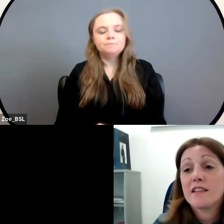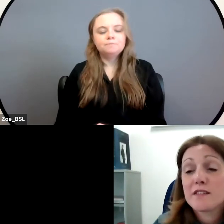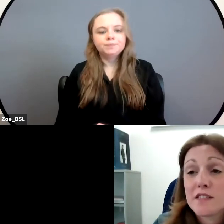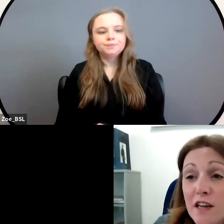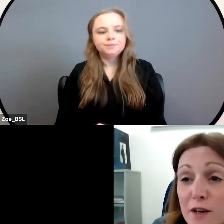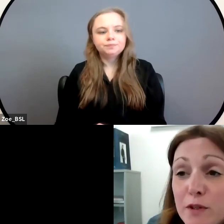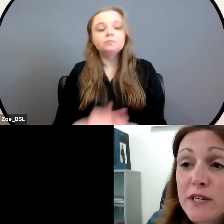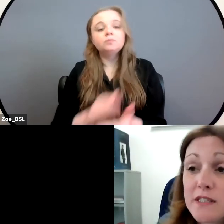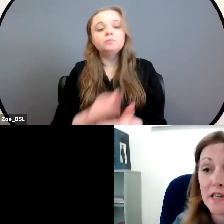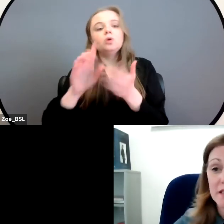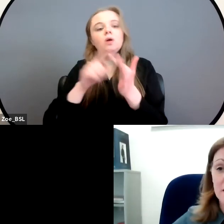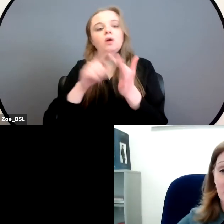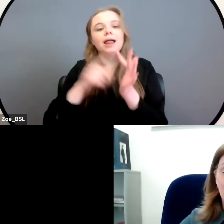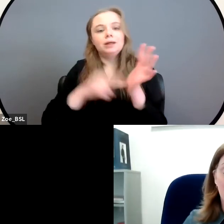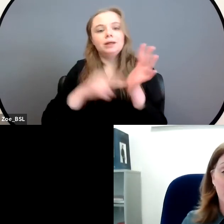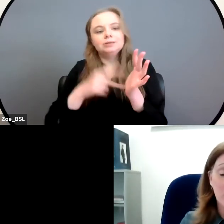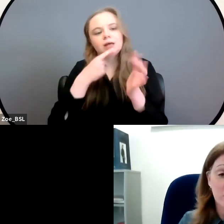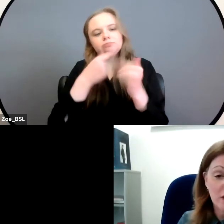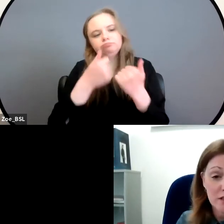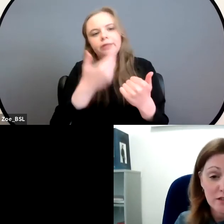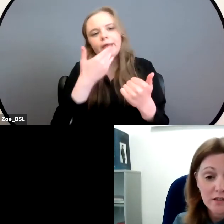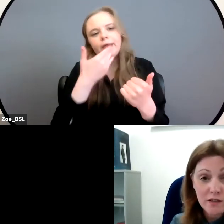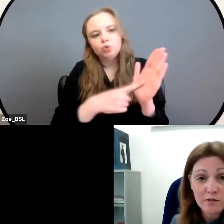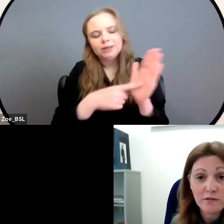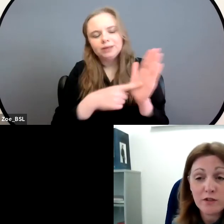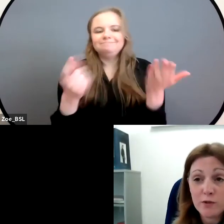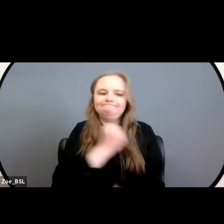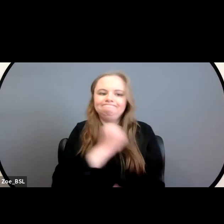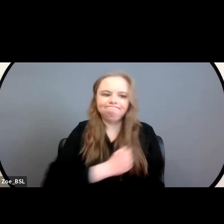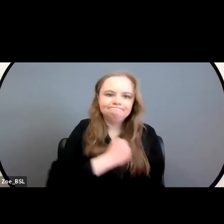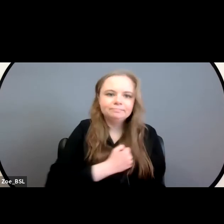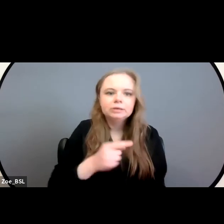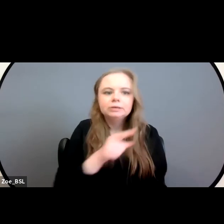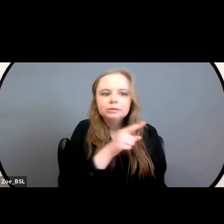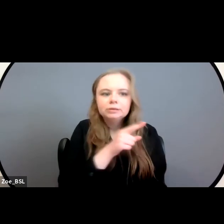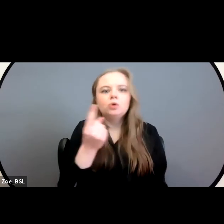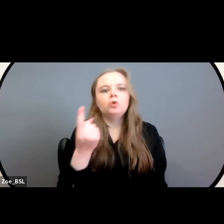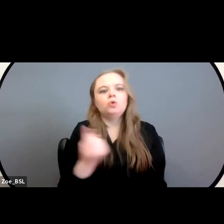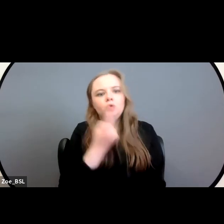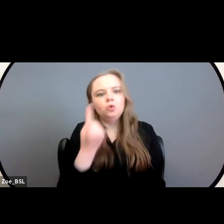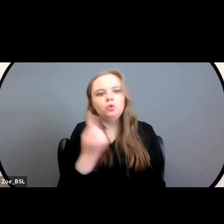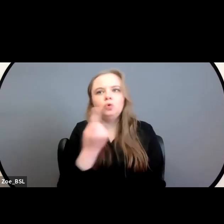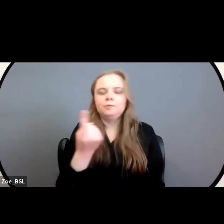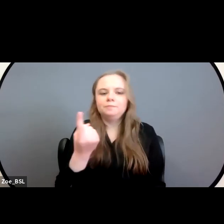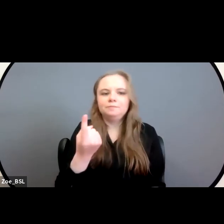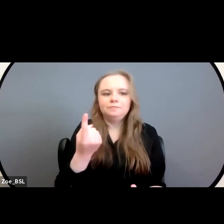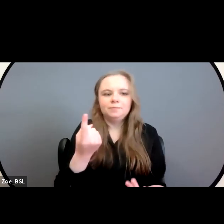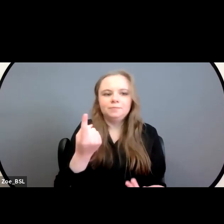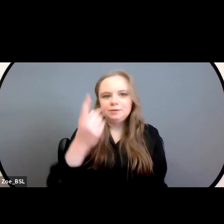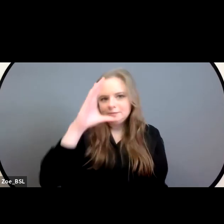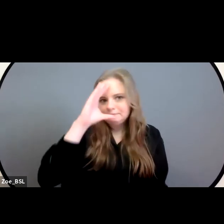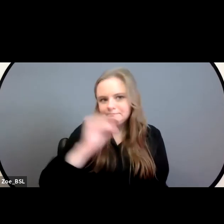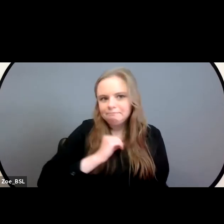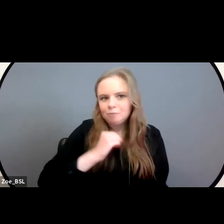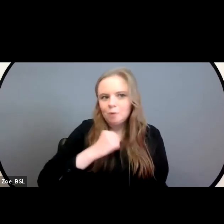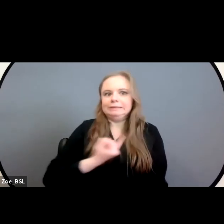Yeah, thanks, Louise, and an apology to those of you who identified that I was another person guilty of speaking